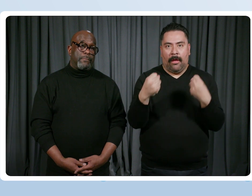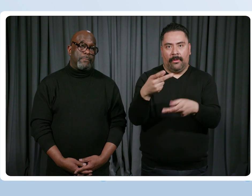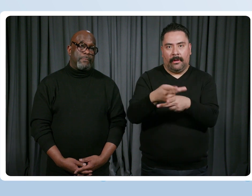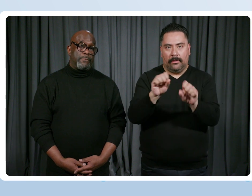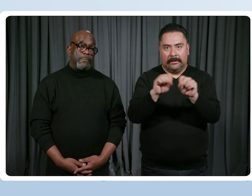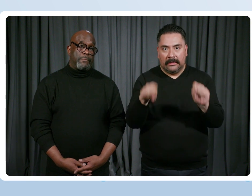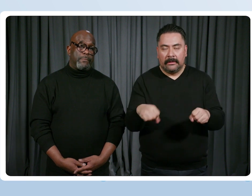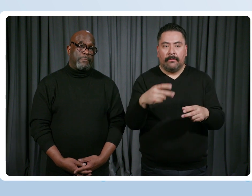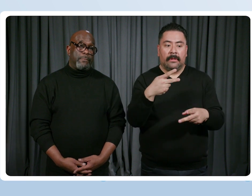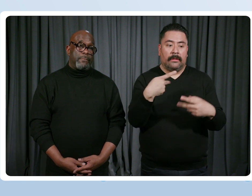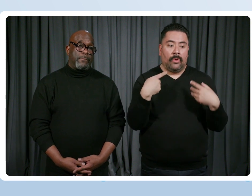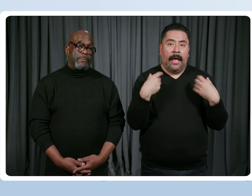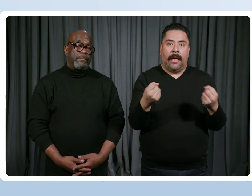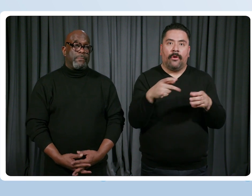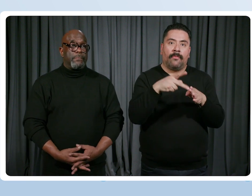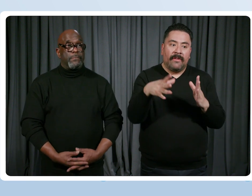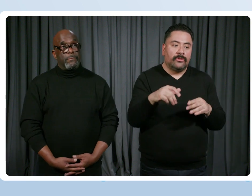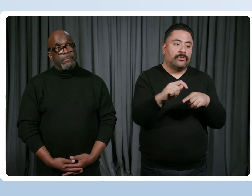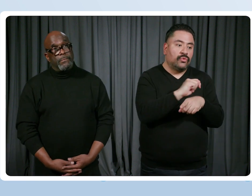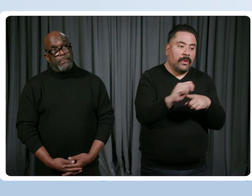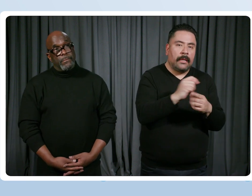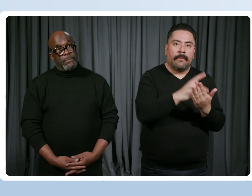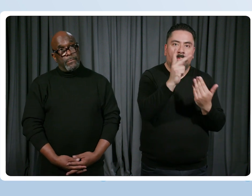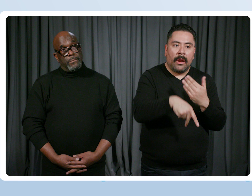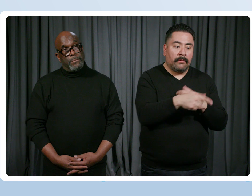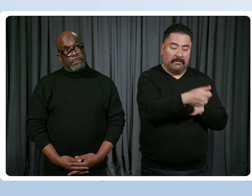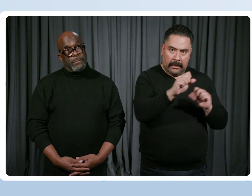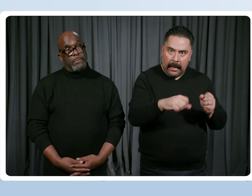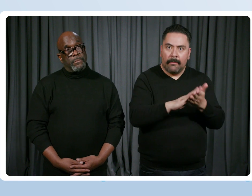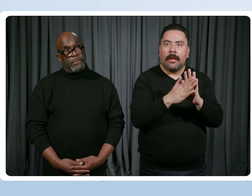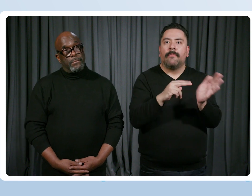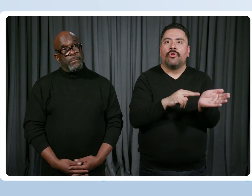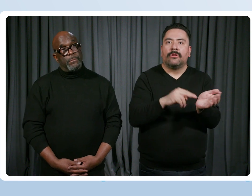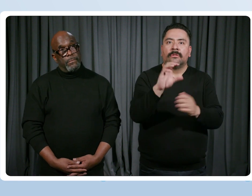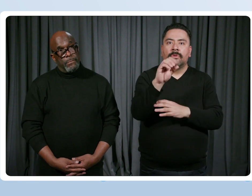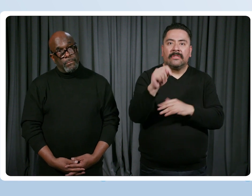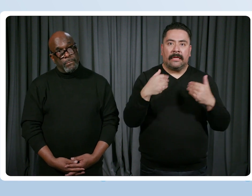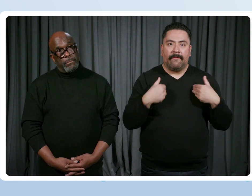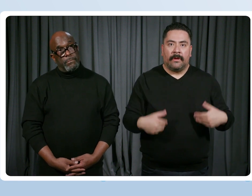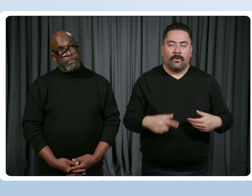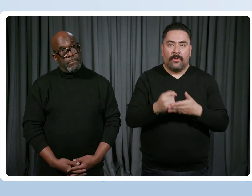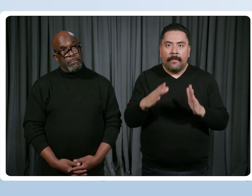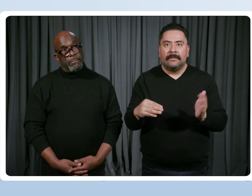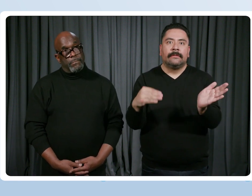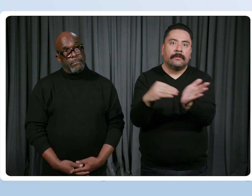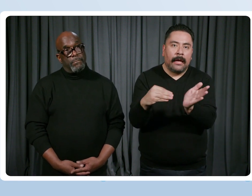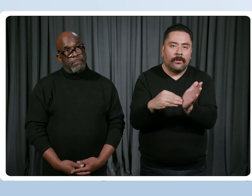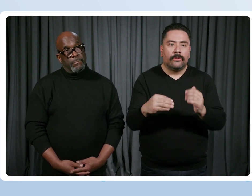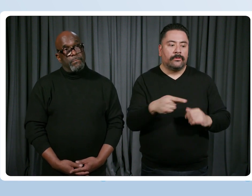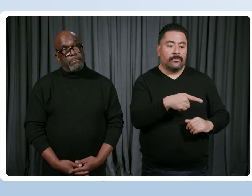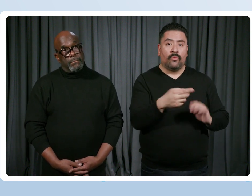be welcomed into health professions trainings programs. So becoming nurses, becoming occupational therapists, physical therapists, physicians.